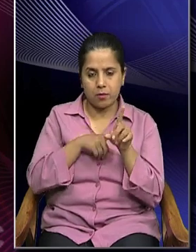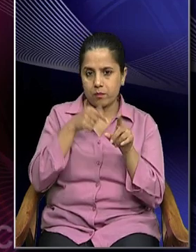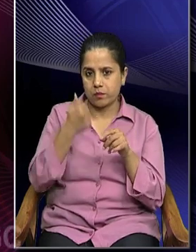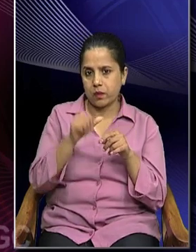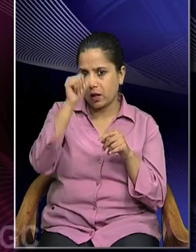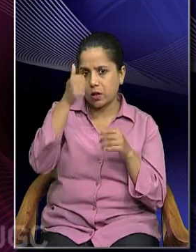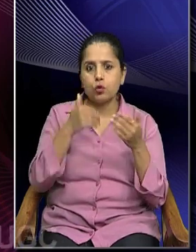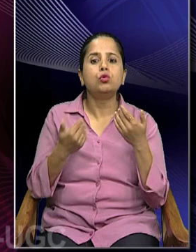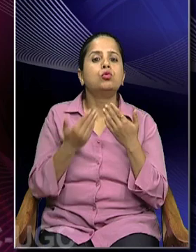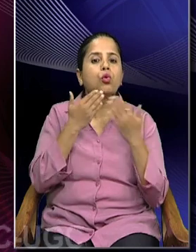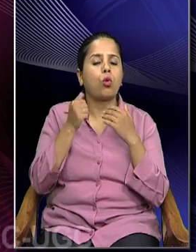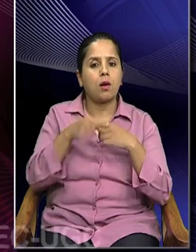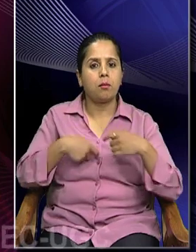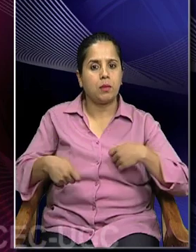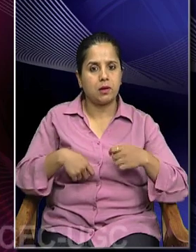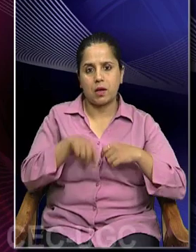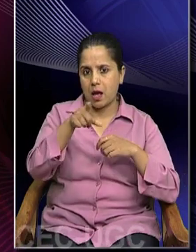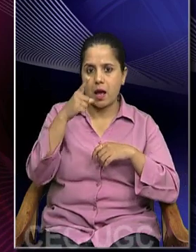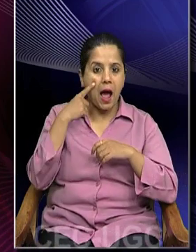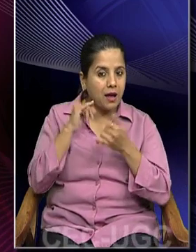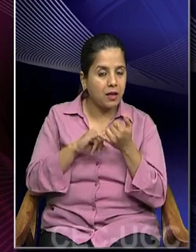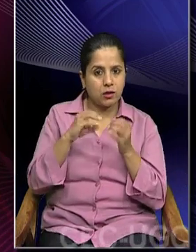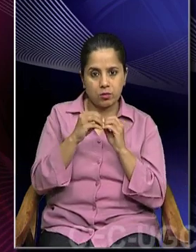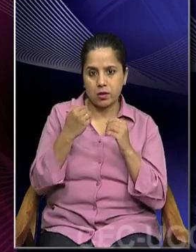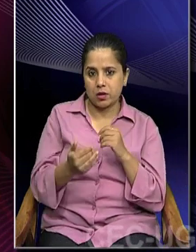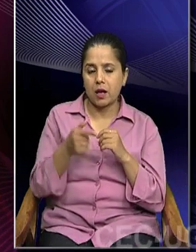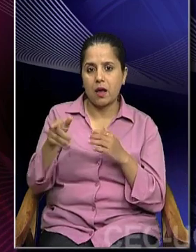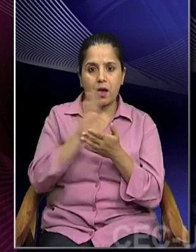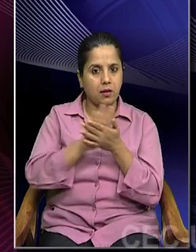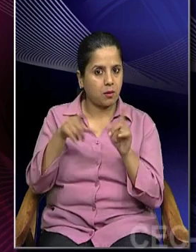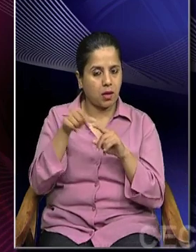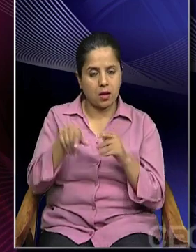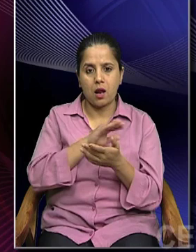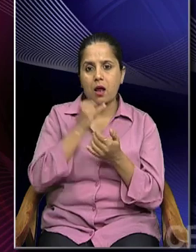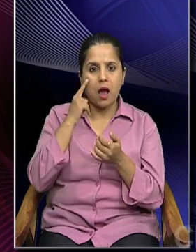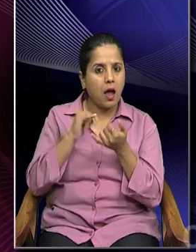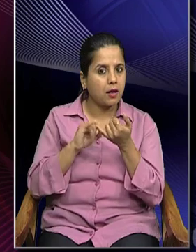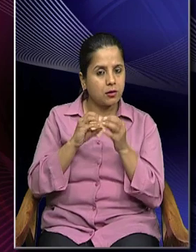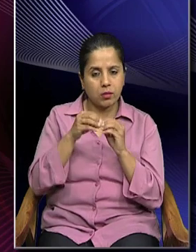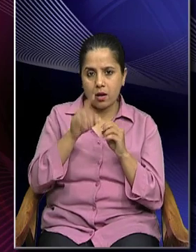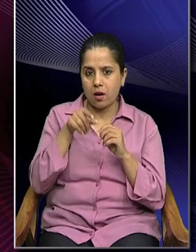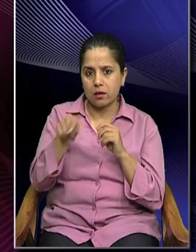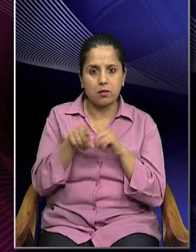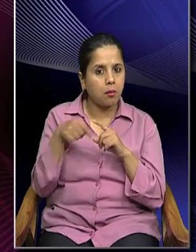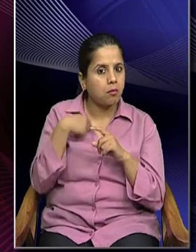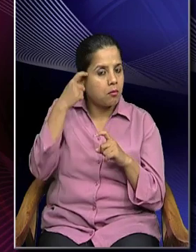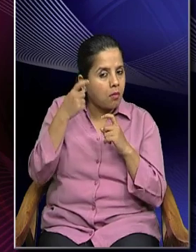of Business, that is ISB Hyderabad. ISB uses a simulation-based assessment,